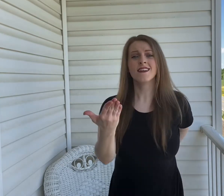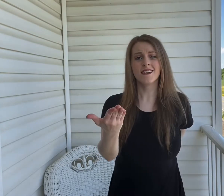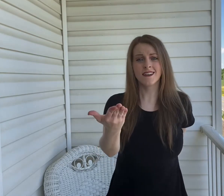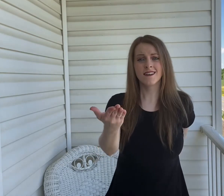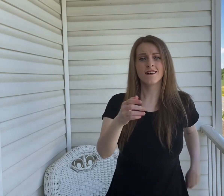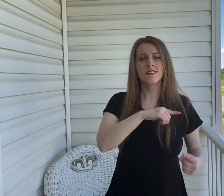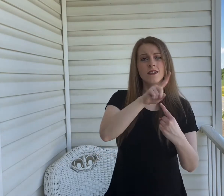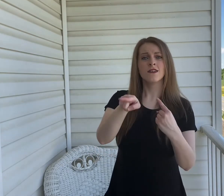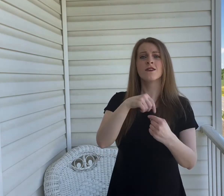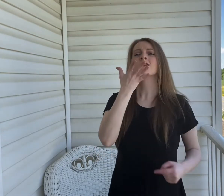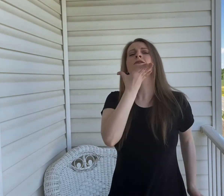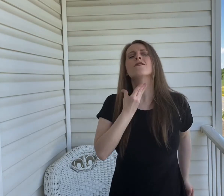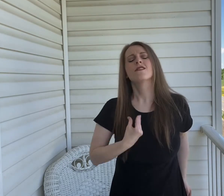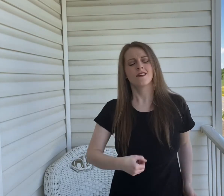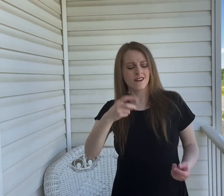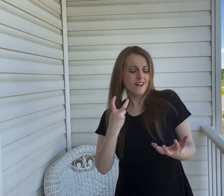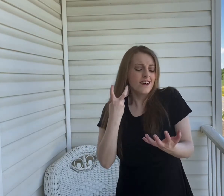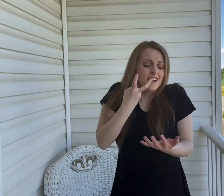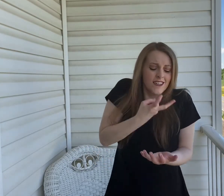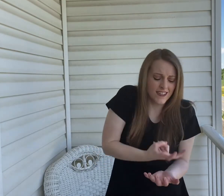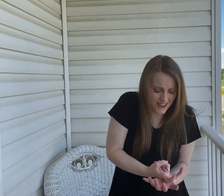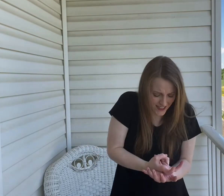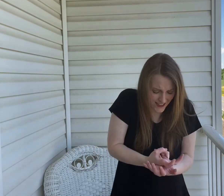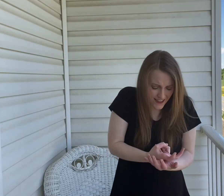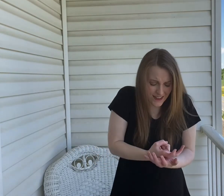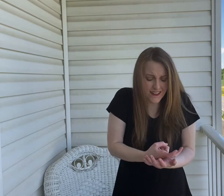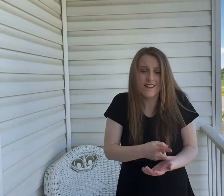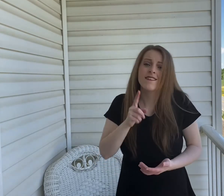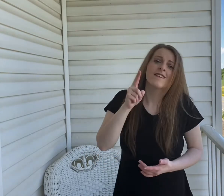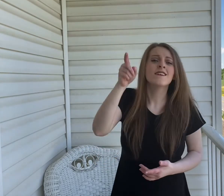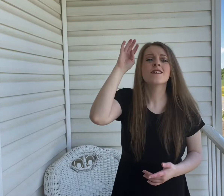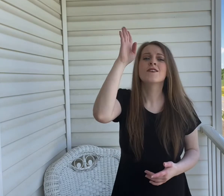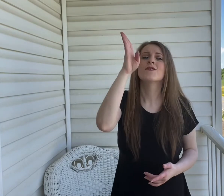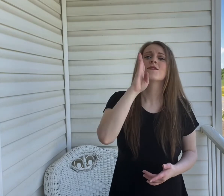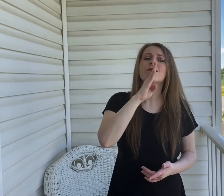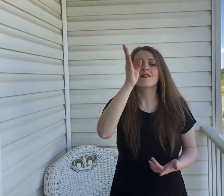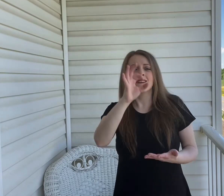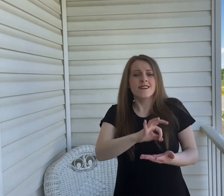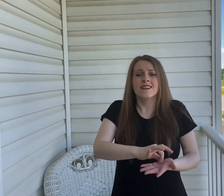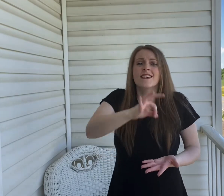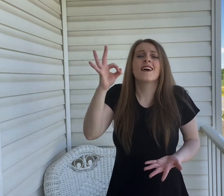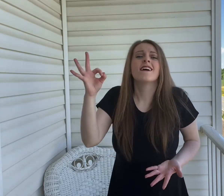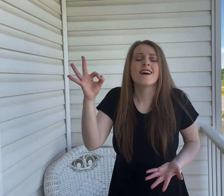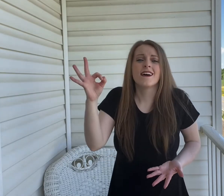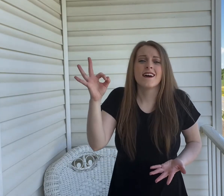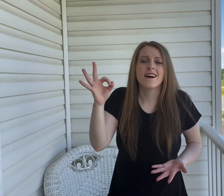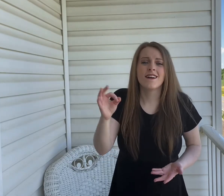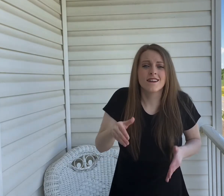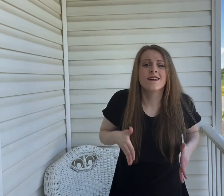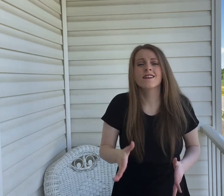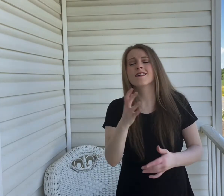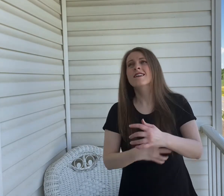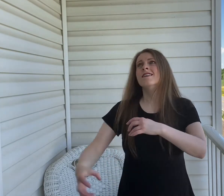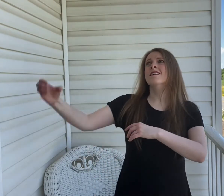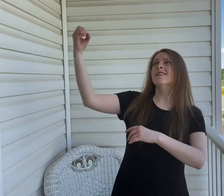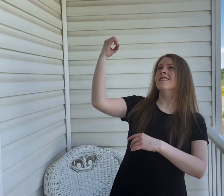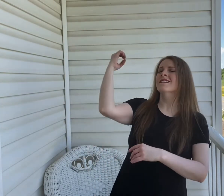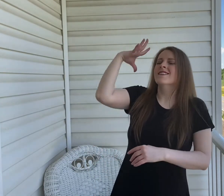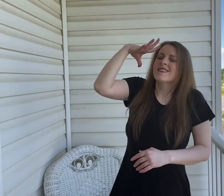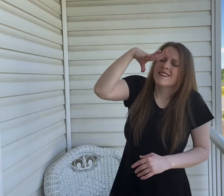you, when you're broken on the ground, you will be found. So let the sun come